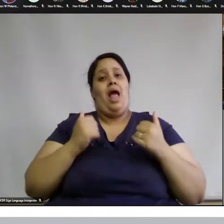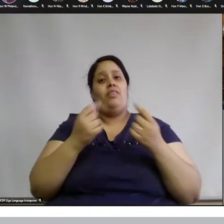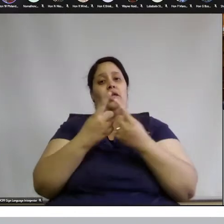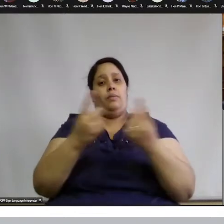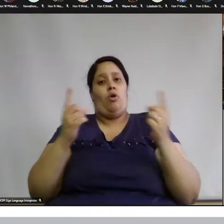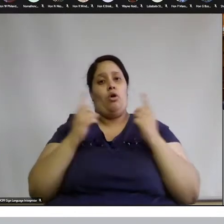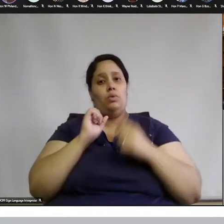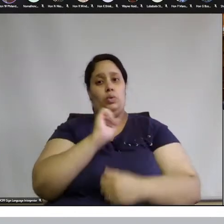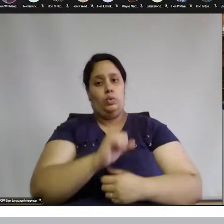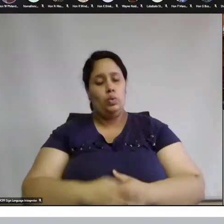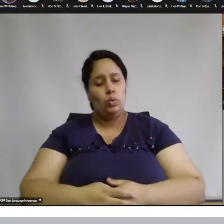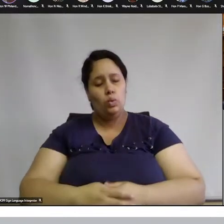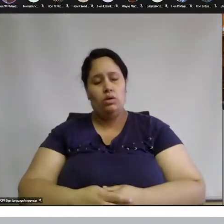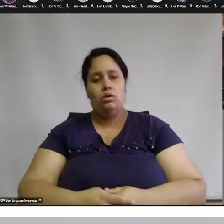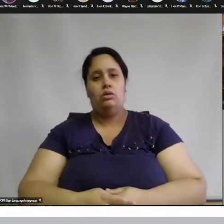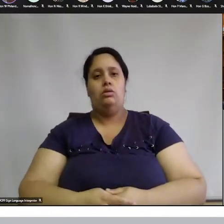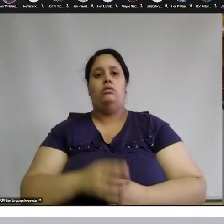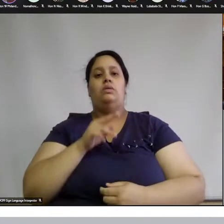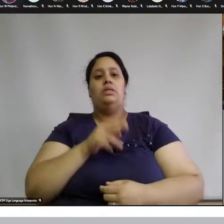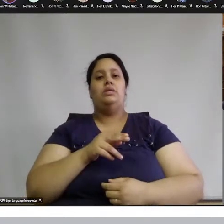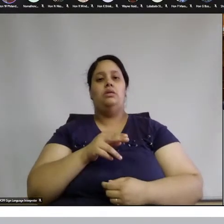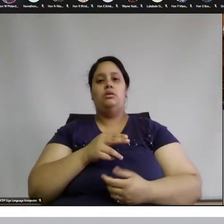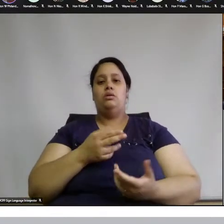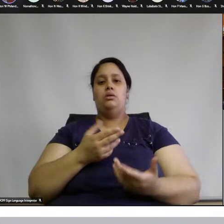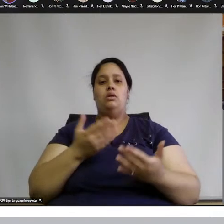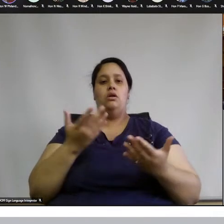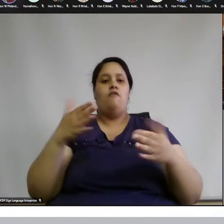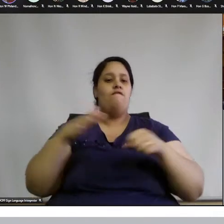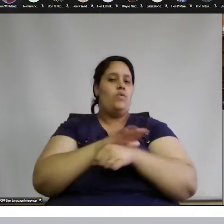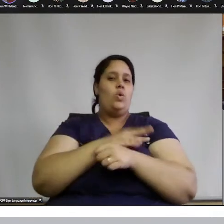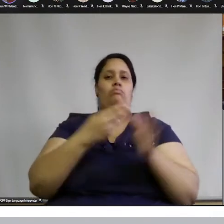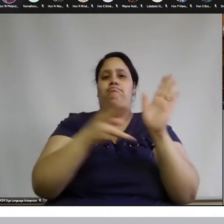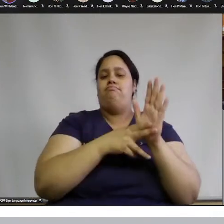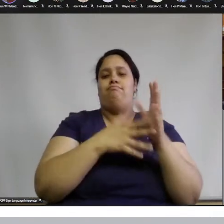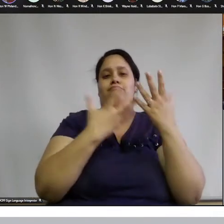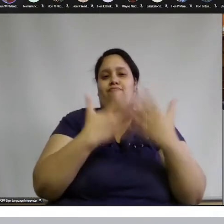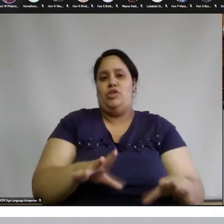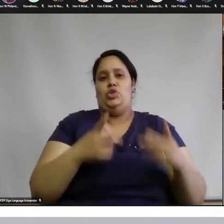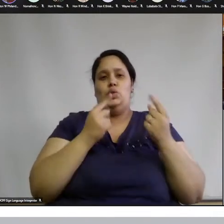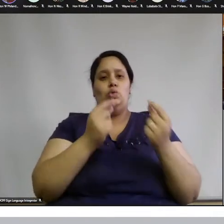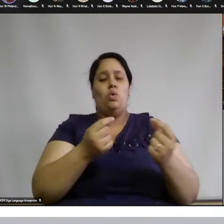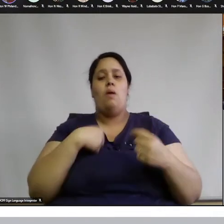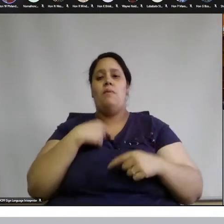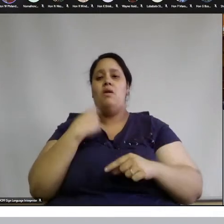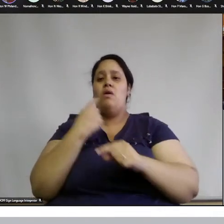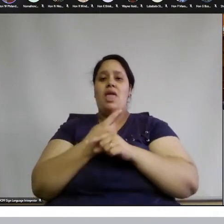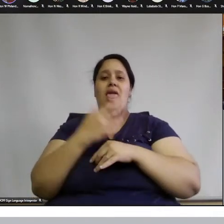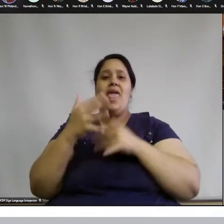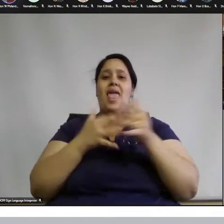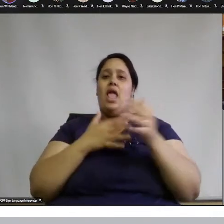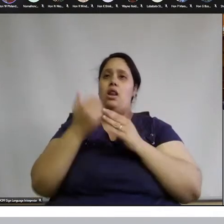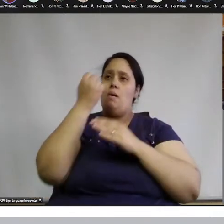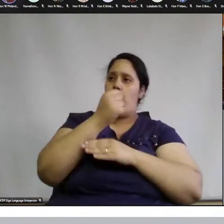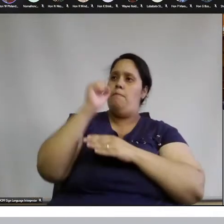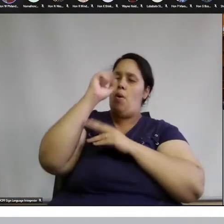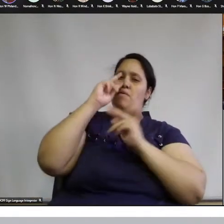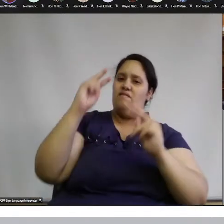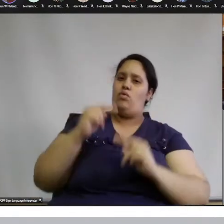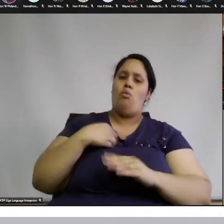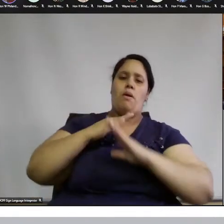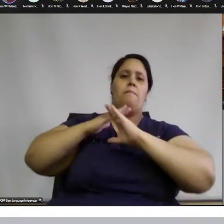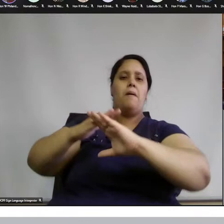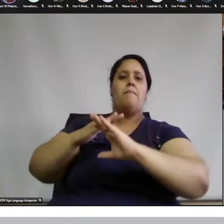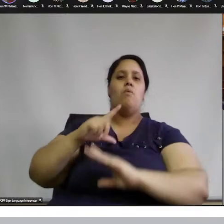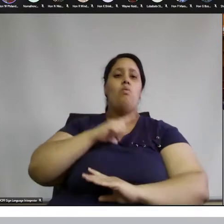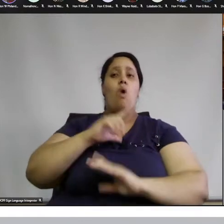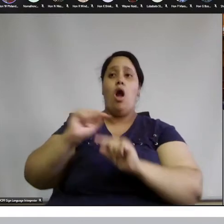Department. It's signed, it's sealed, and it's delivered. I disregard any opposing views today, as the opposition